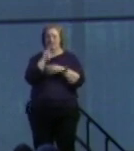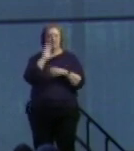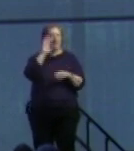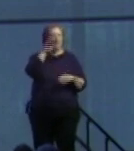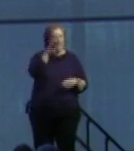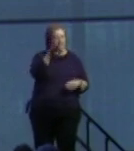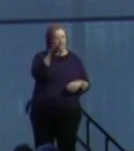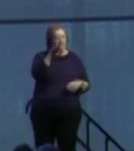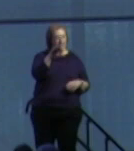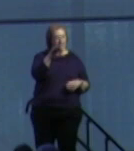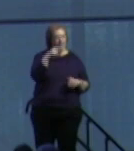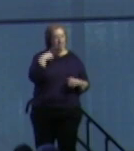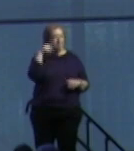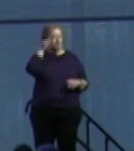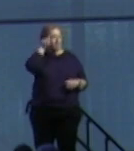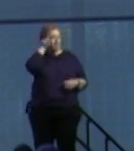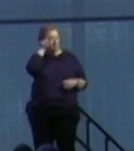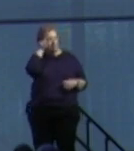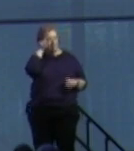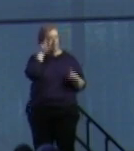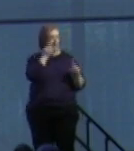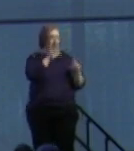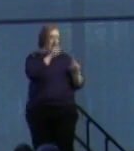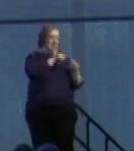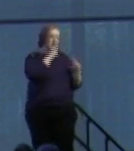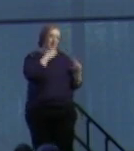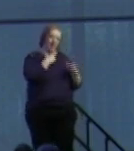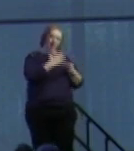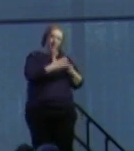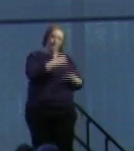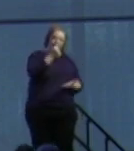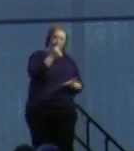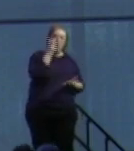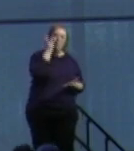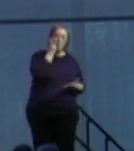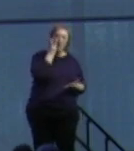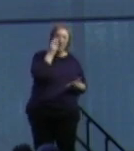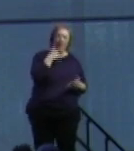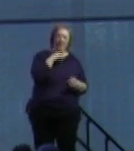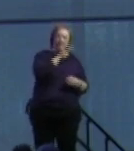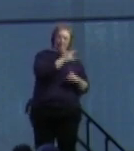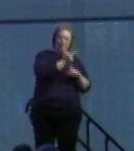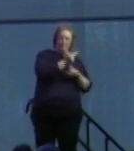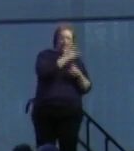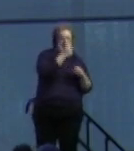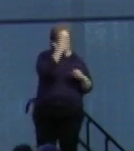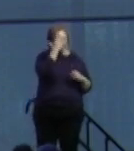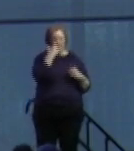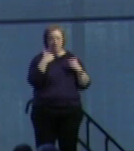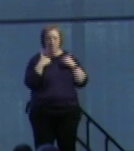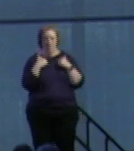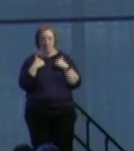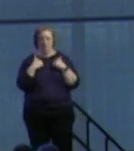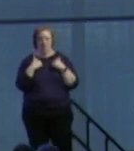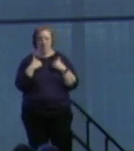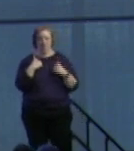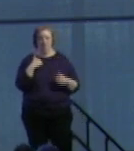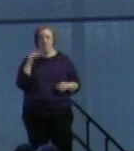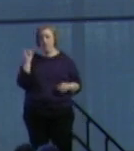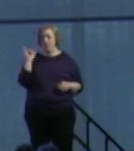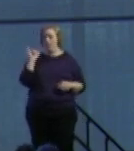Larry said that he had a bottle of wine at his hotel and he wanted to get to know me." And she's,